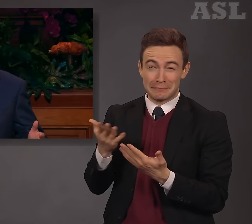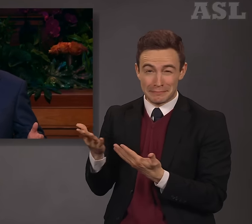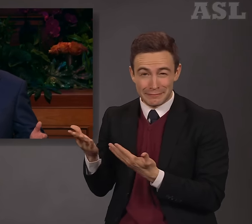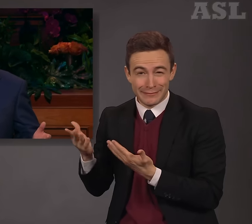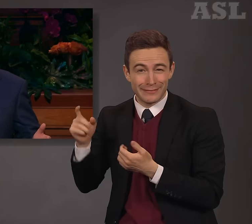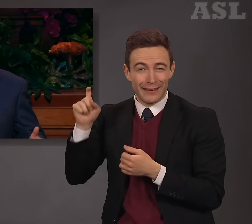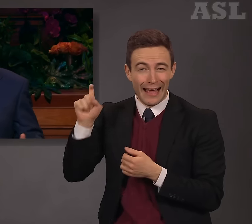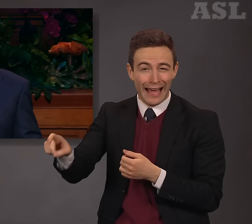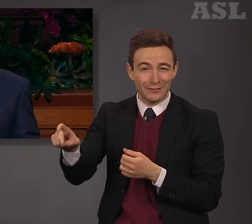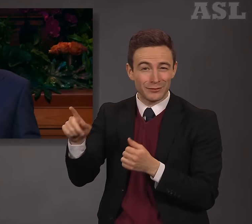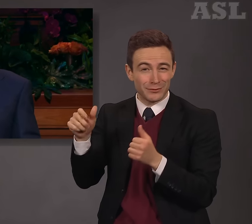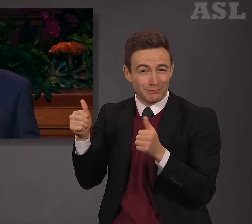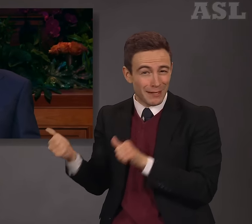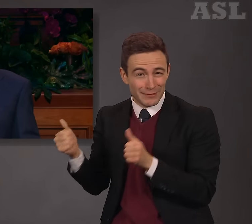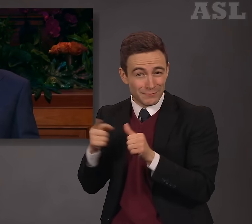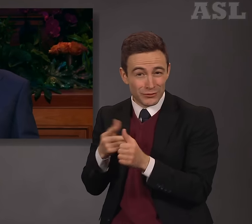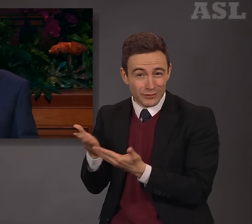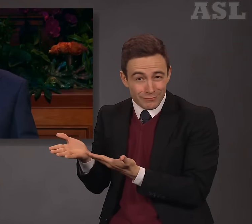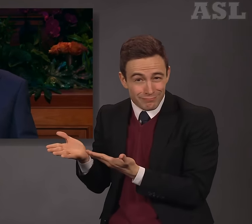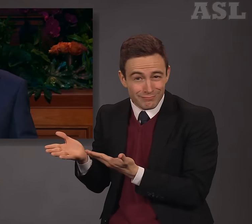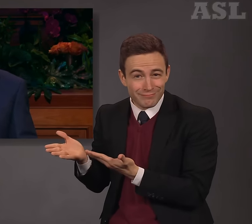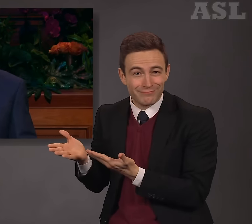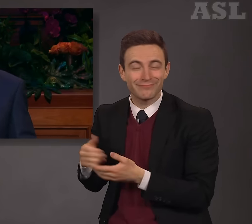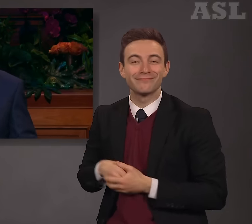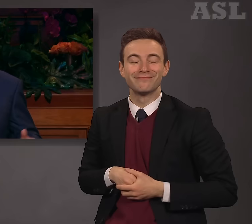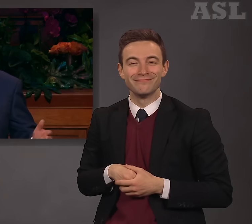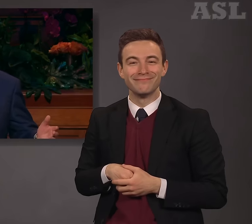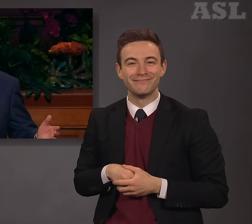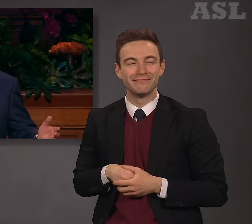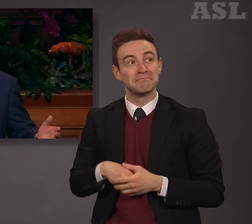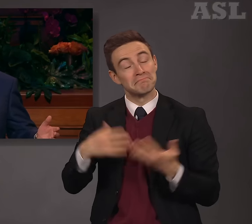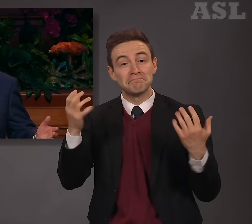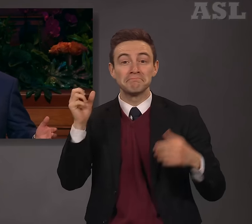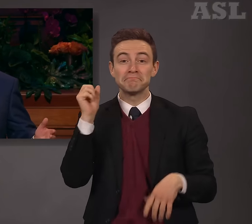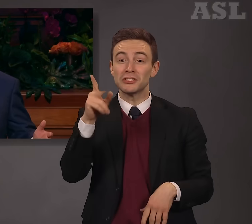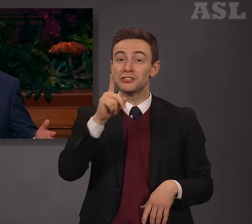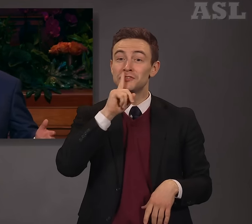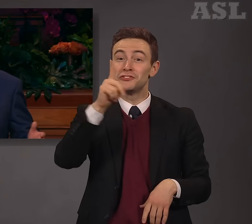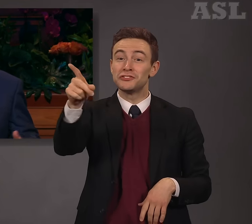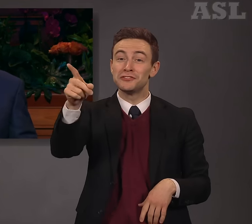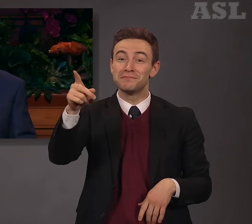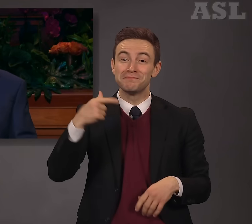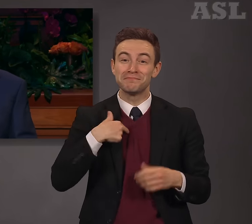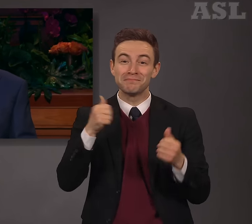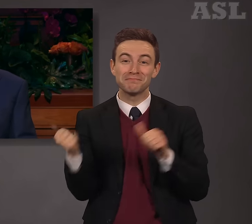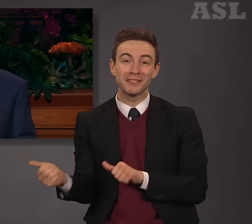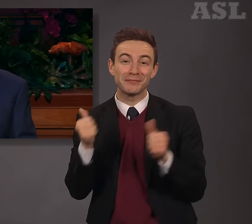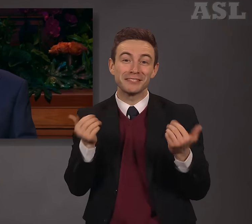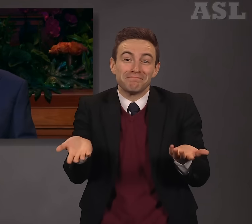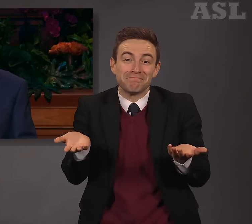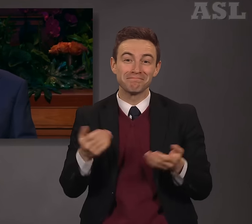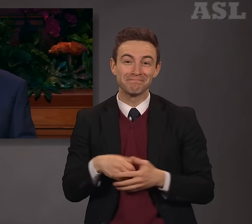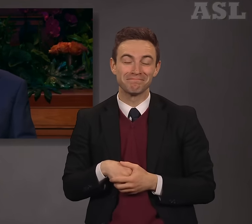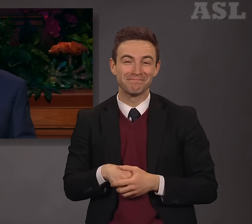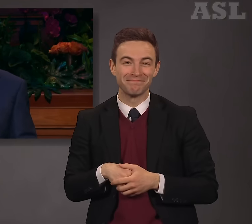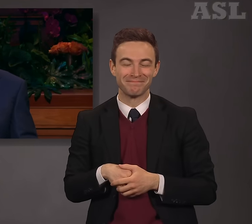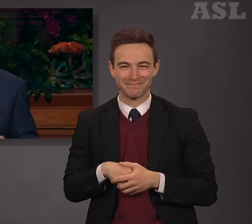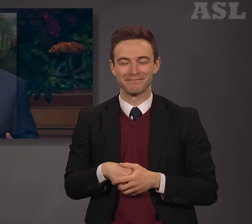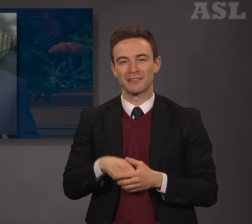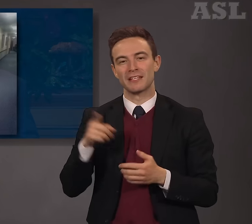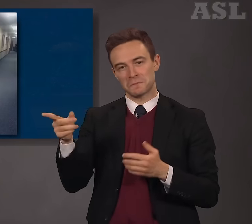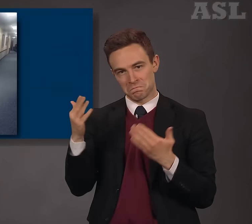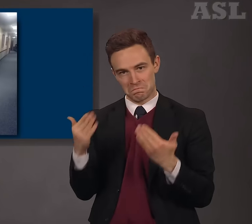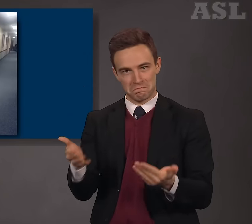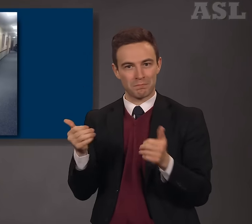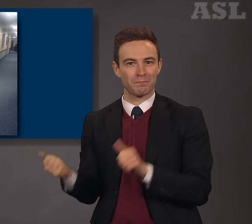mother, you first need to be baptized." "Okay," she replied, "then I want to be baptized." She